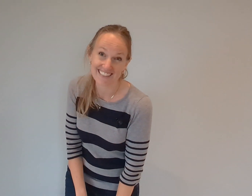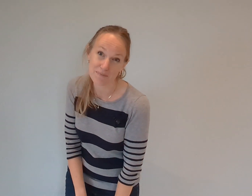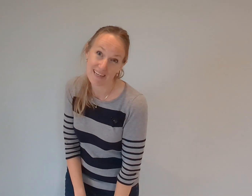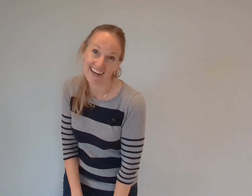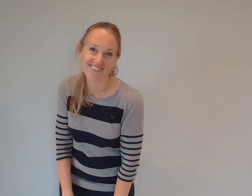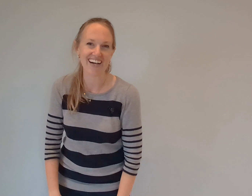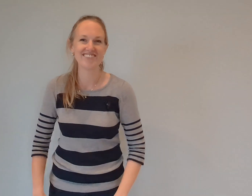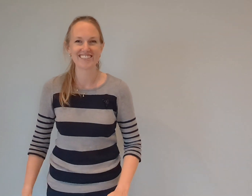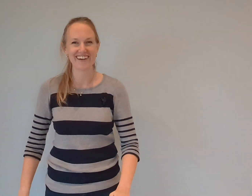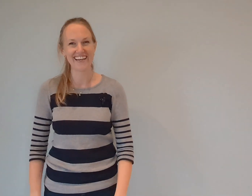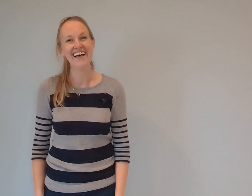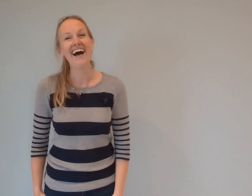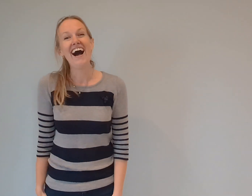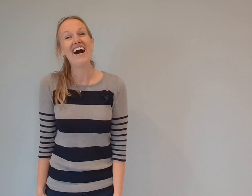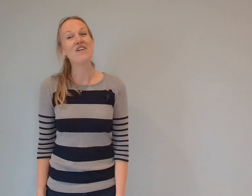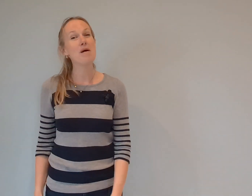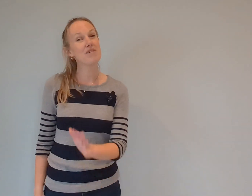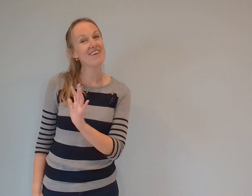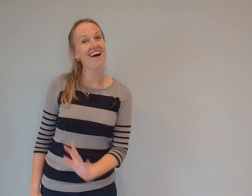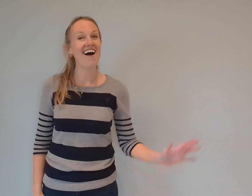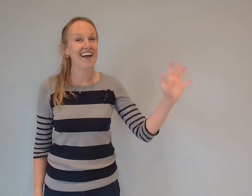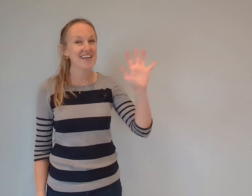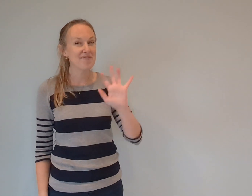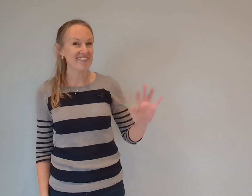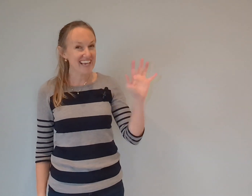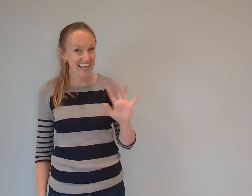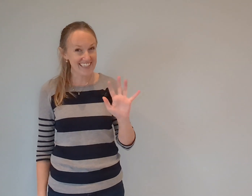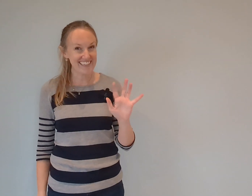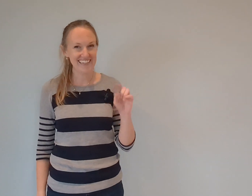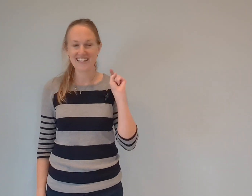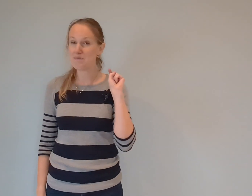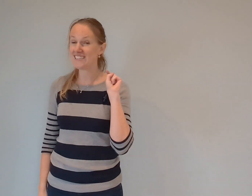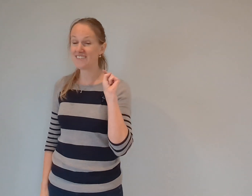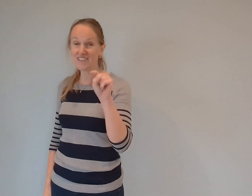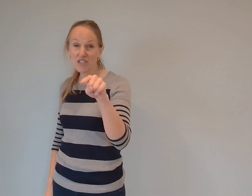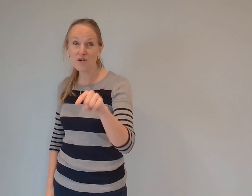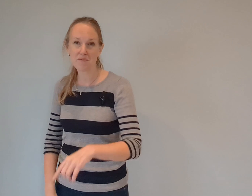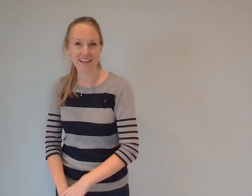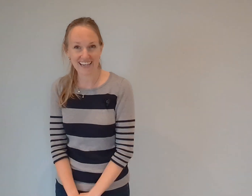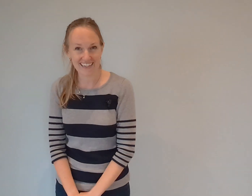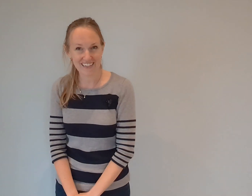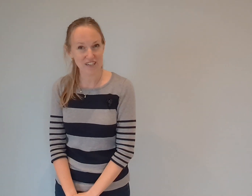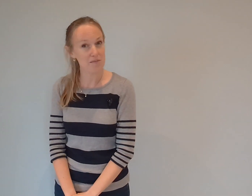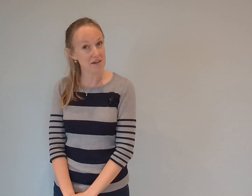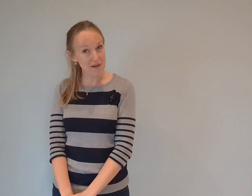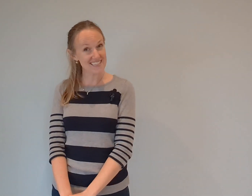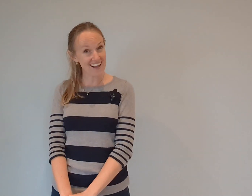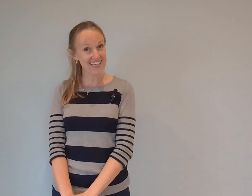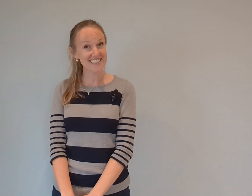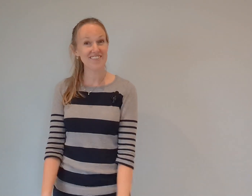I speed up. I'm sorry. Remember that I am left-handed. That means if you are right-handed, you're going to mirror my signs. If